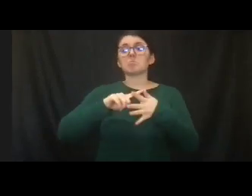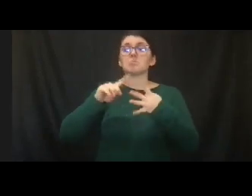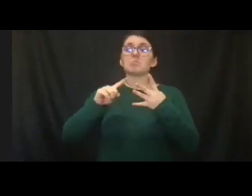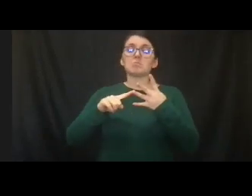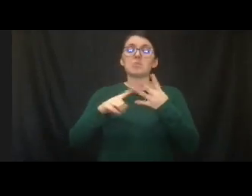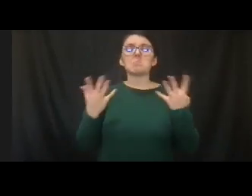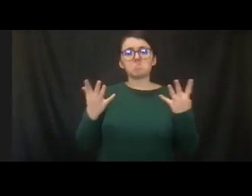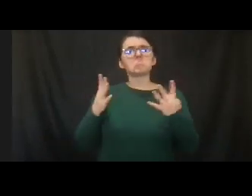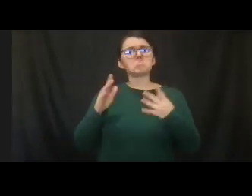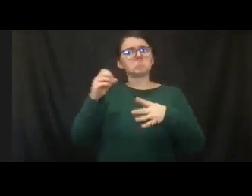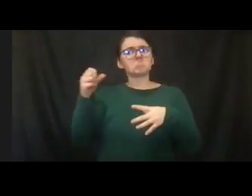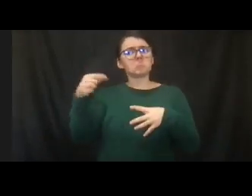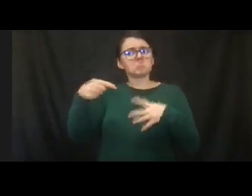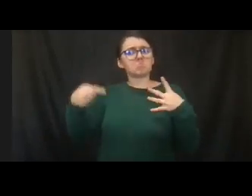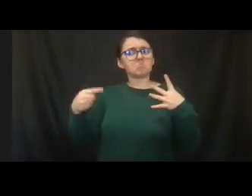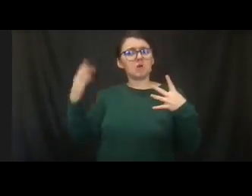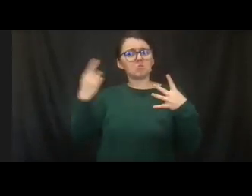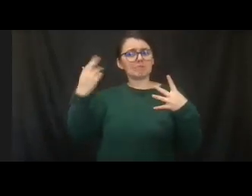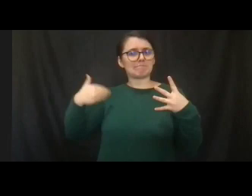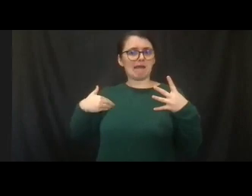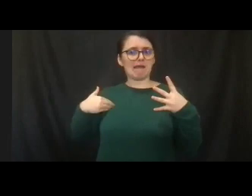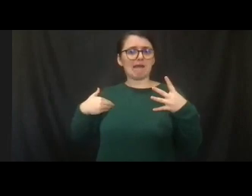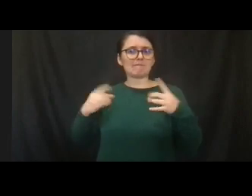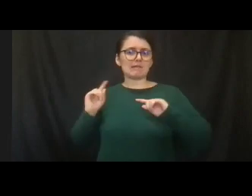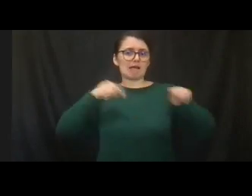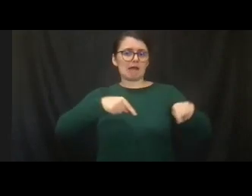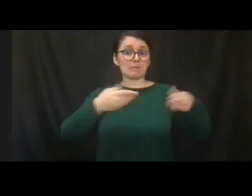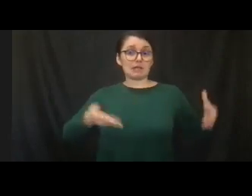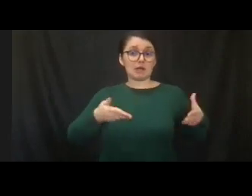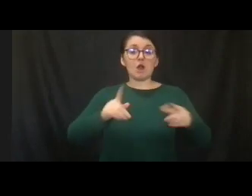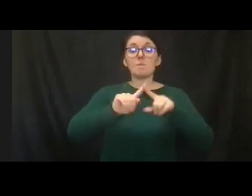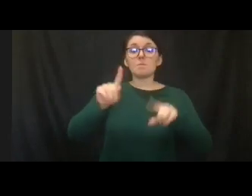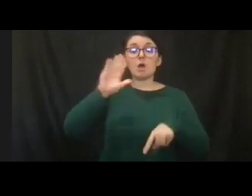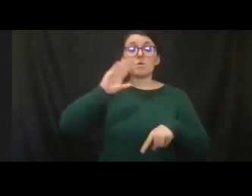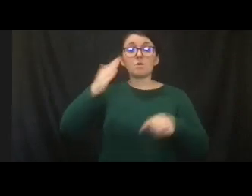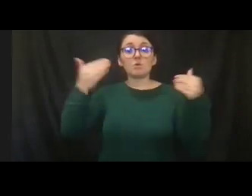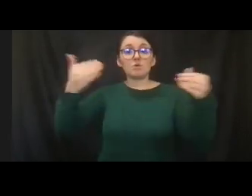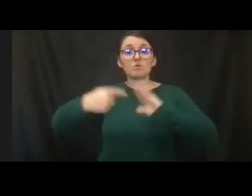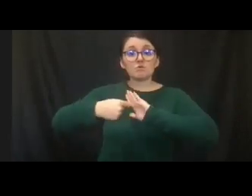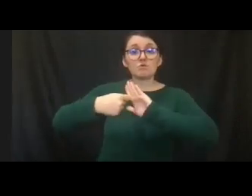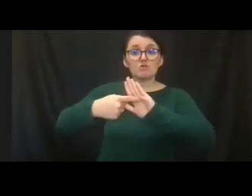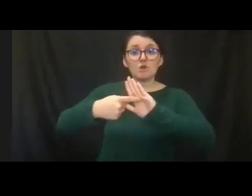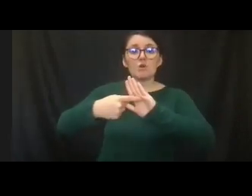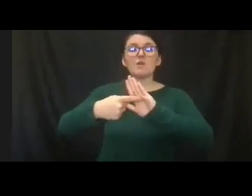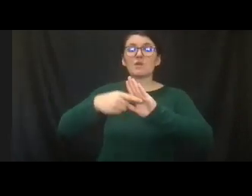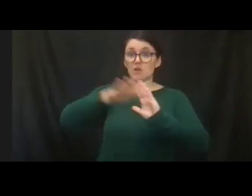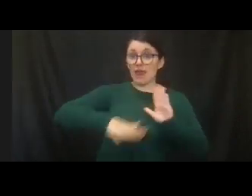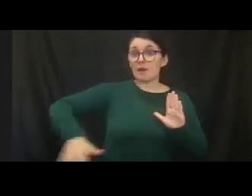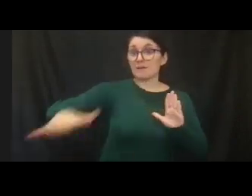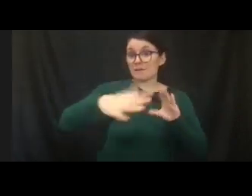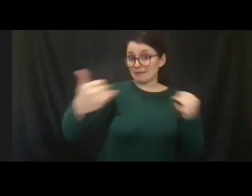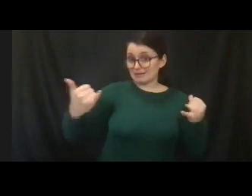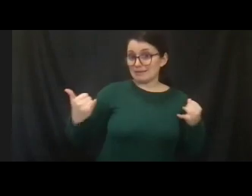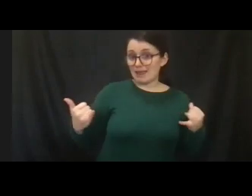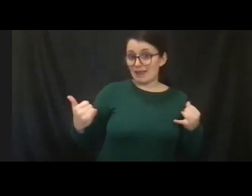that's a couple of reasons there. But we're going to show you the transfer site today. First, I wanted